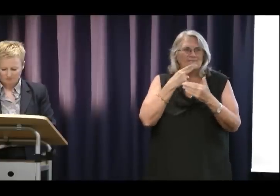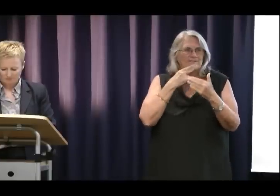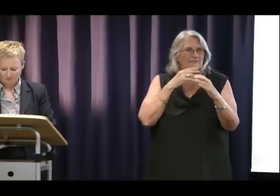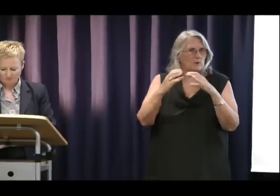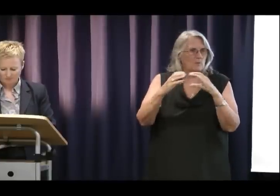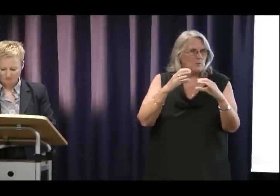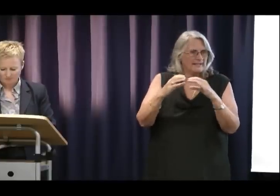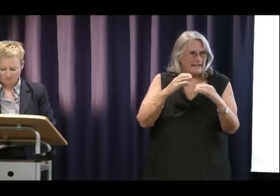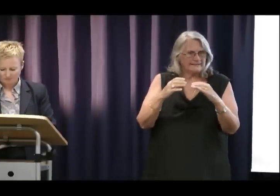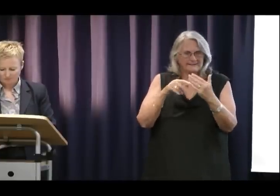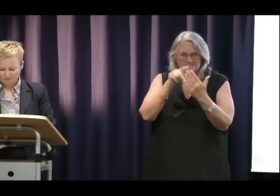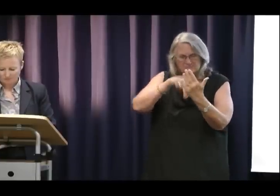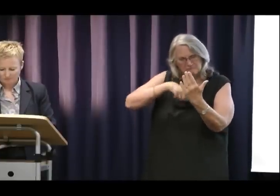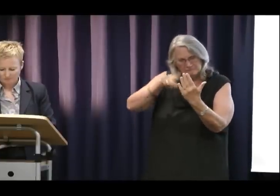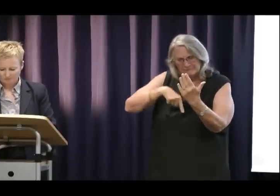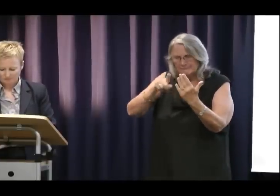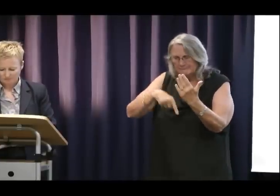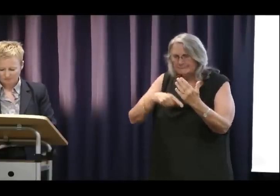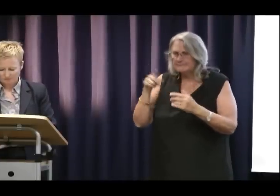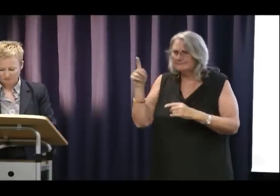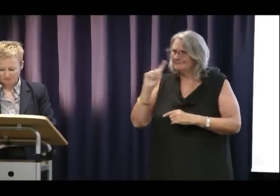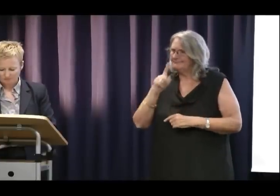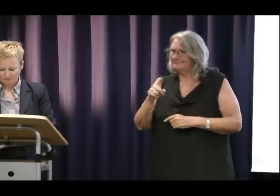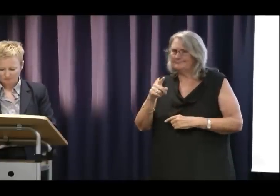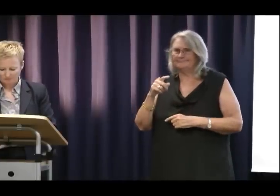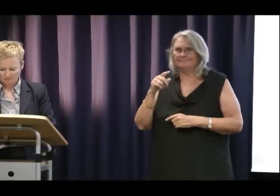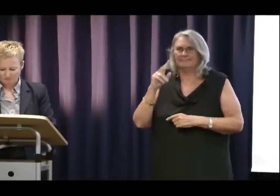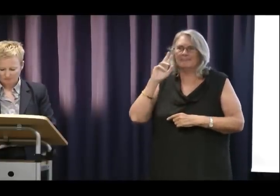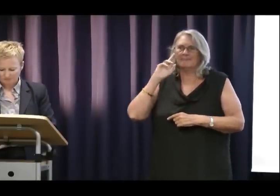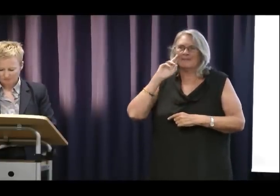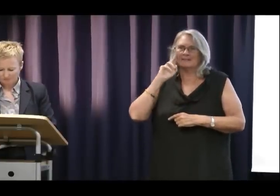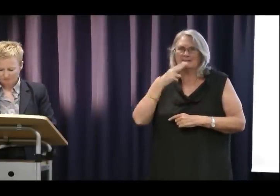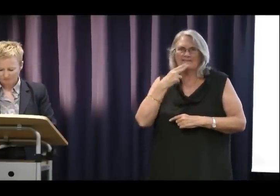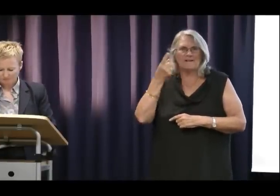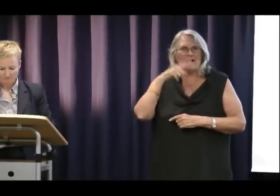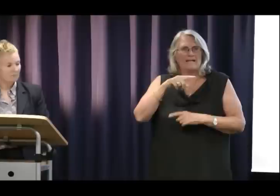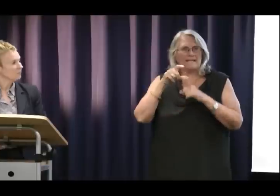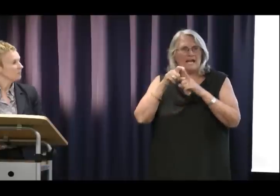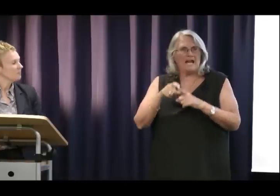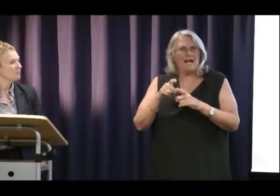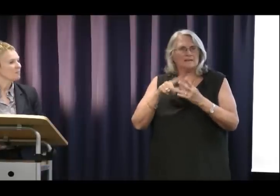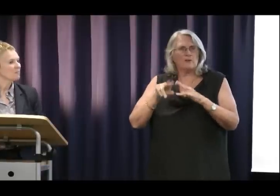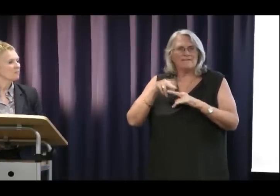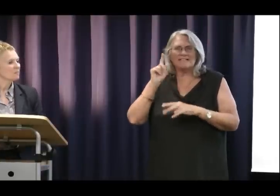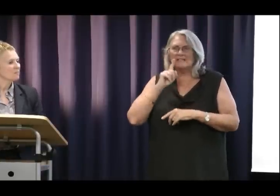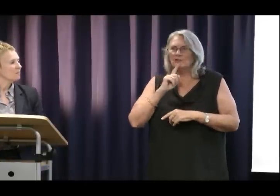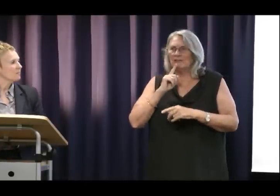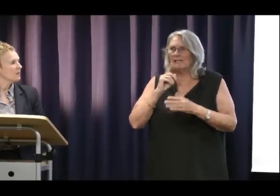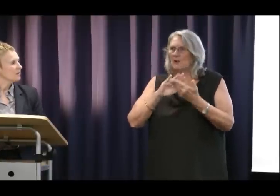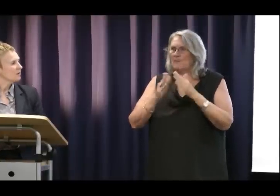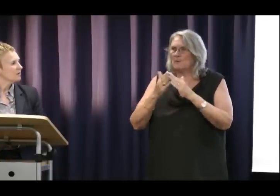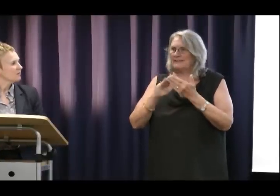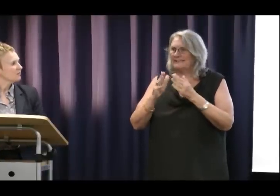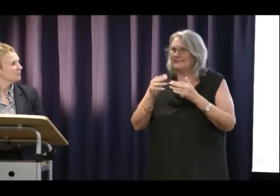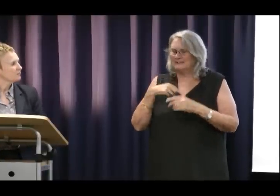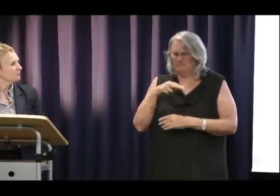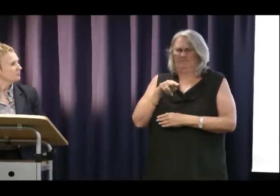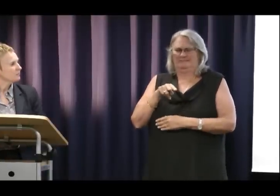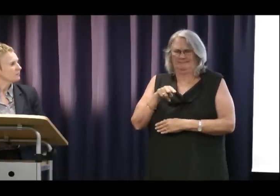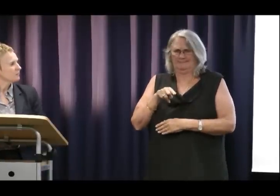website, in Communicate actually, that the deaf and hard of